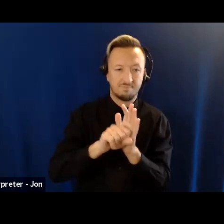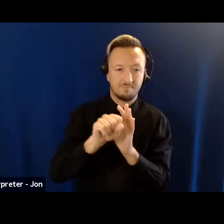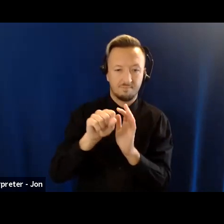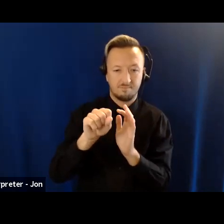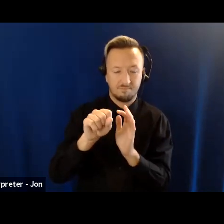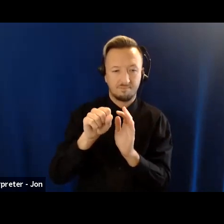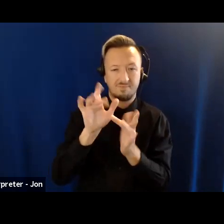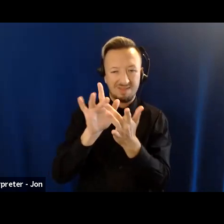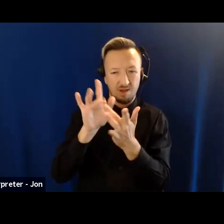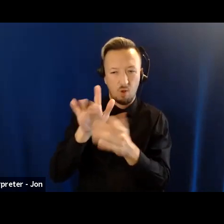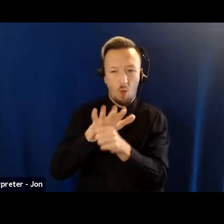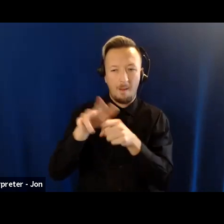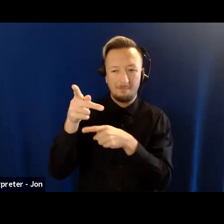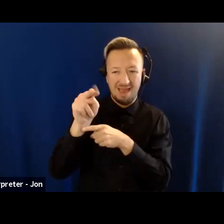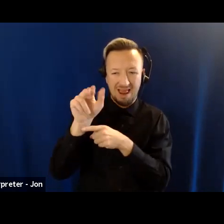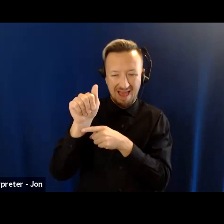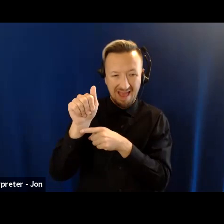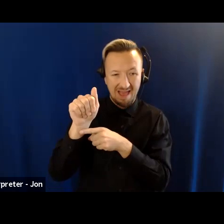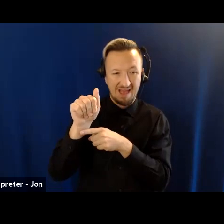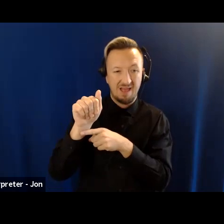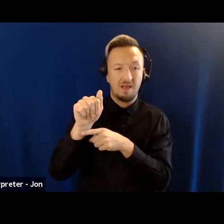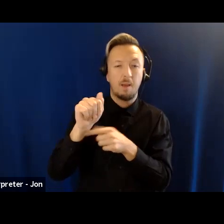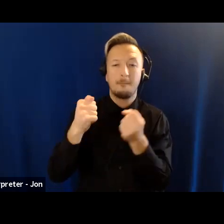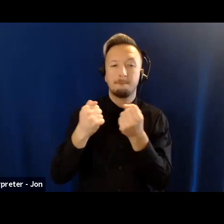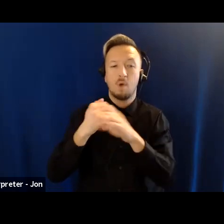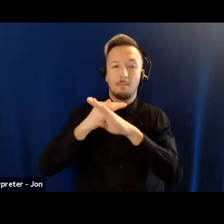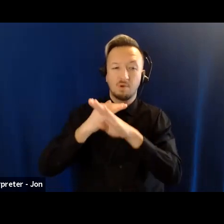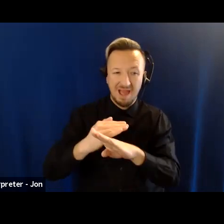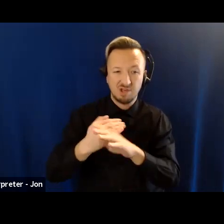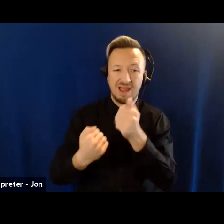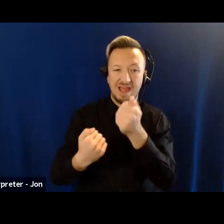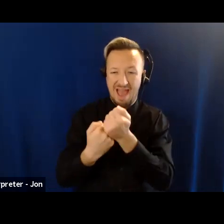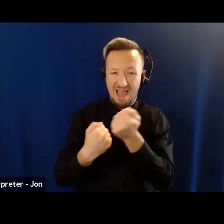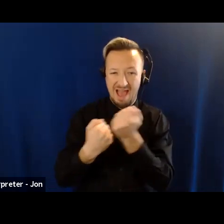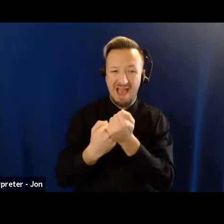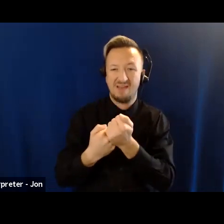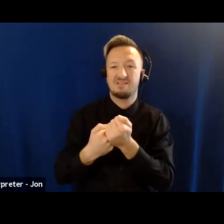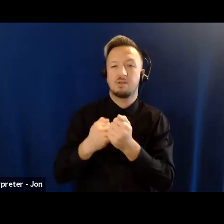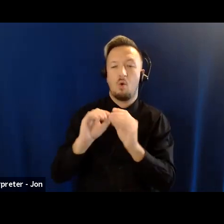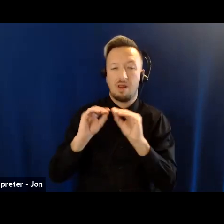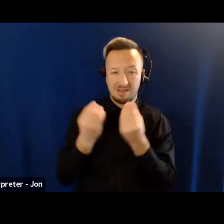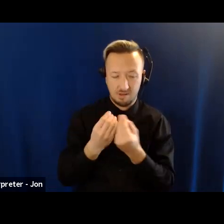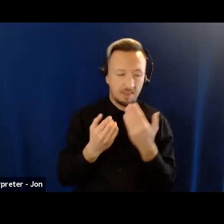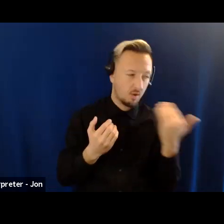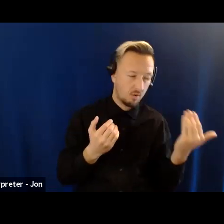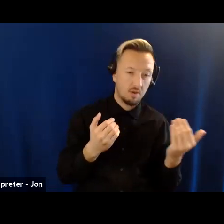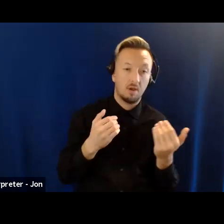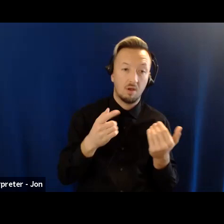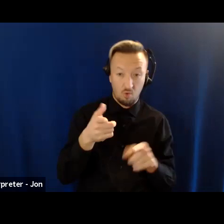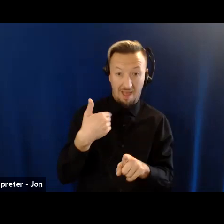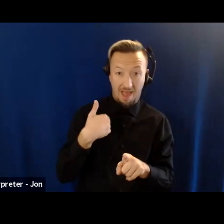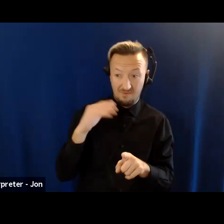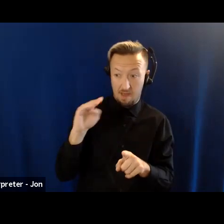local PNAs, law, Protection and advocacy organizations. Thank you, Shaylin. And if you have an